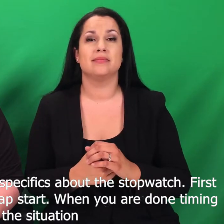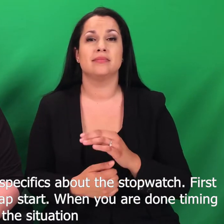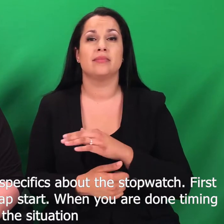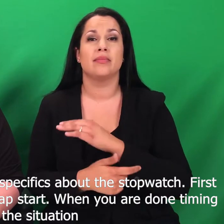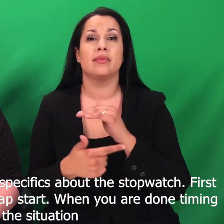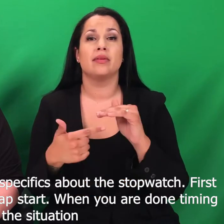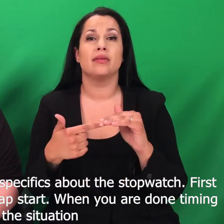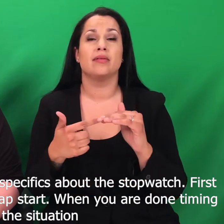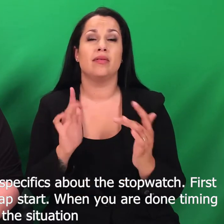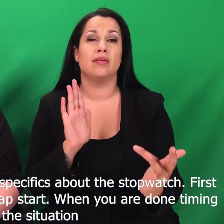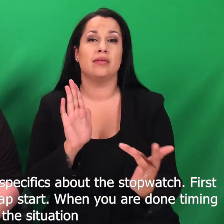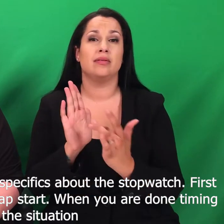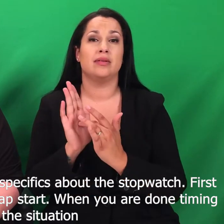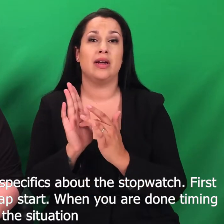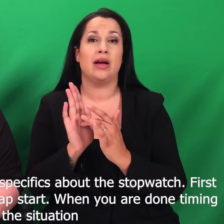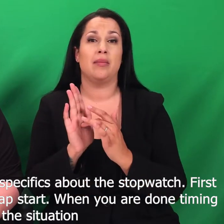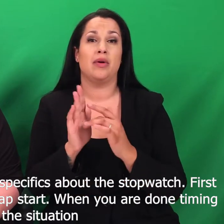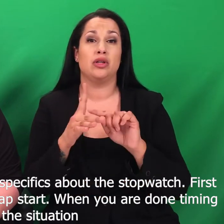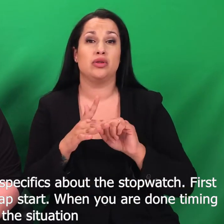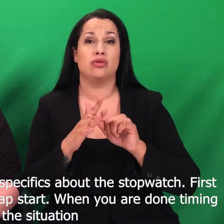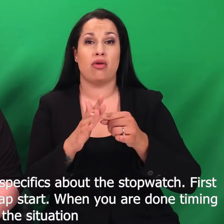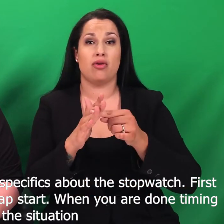Then, tap Start.